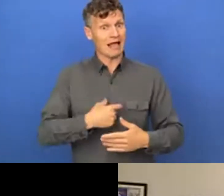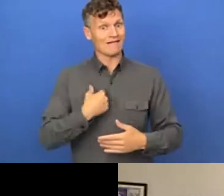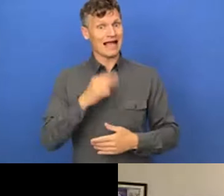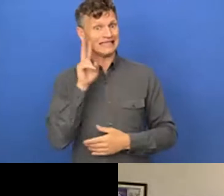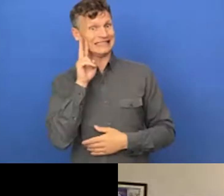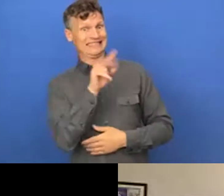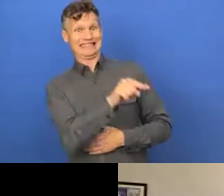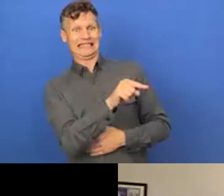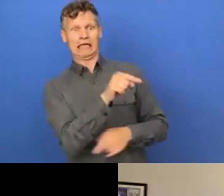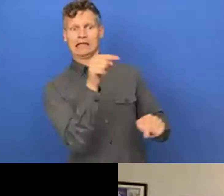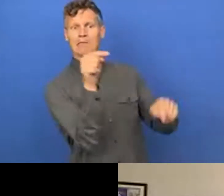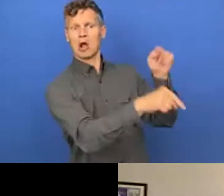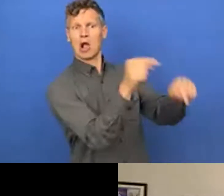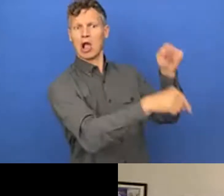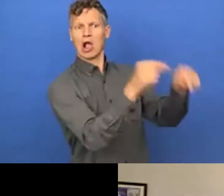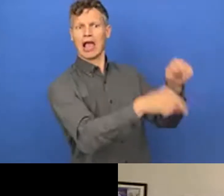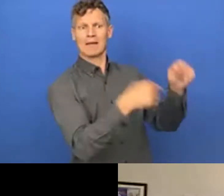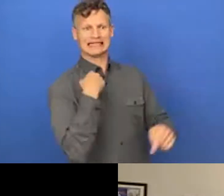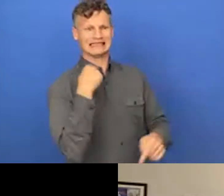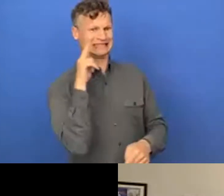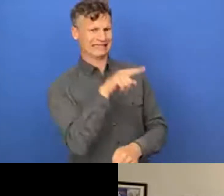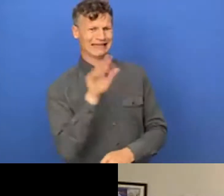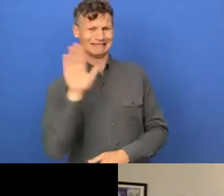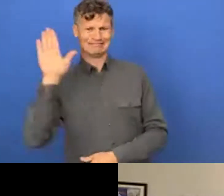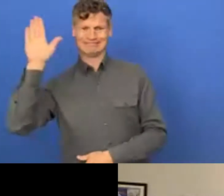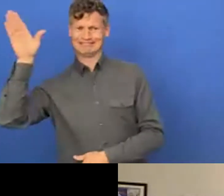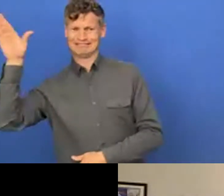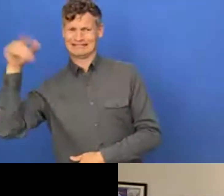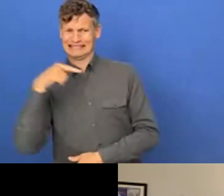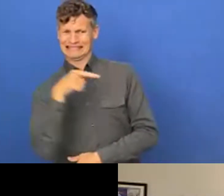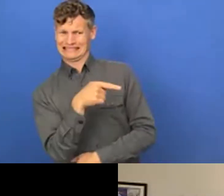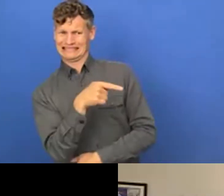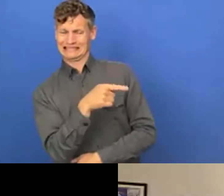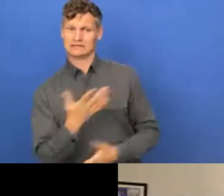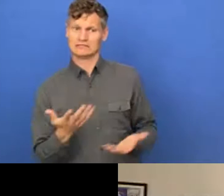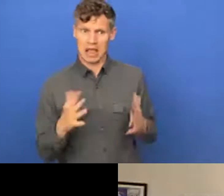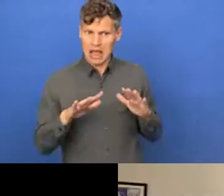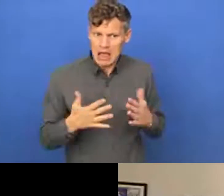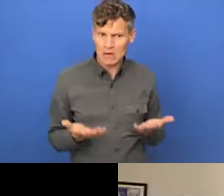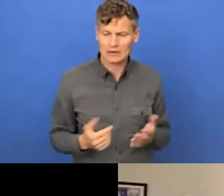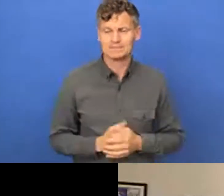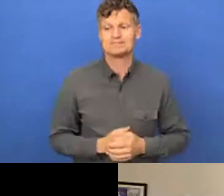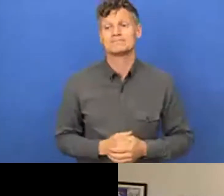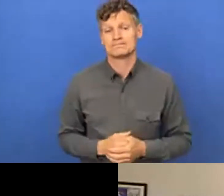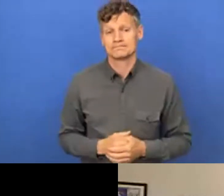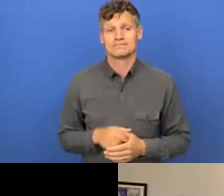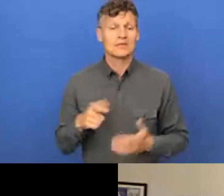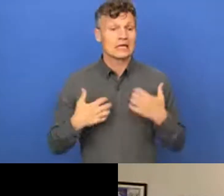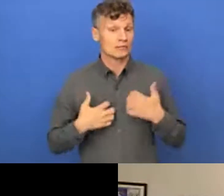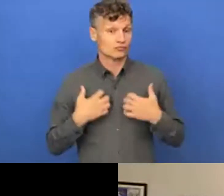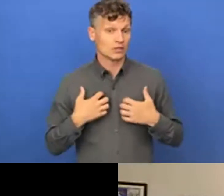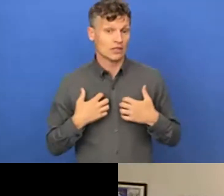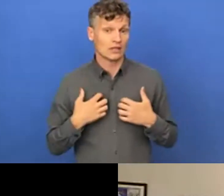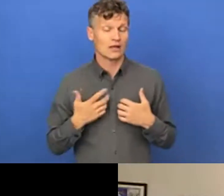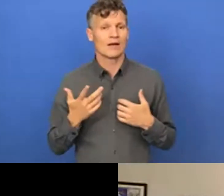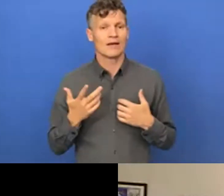That's a really good question. And I don't know that there's any particular one model, but the factors that came